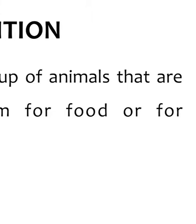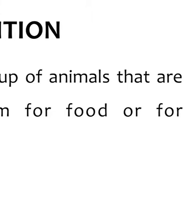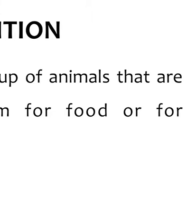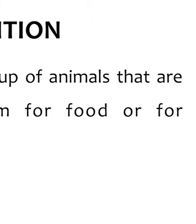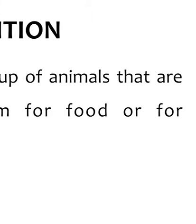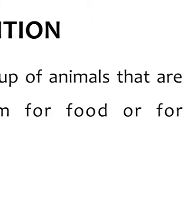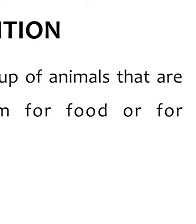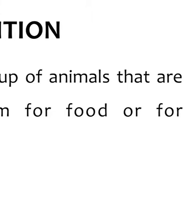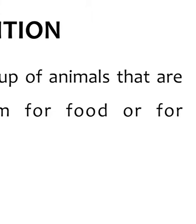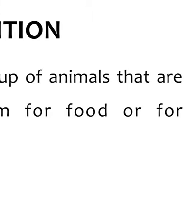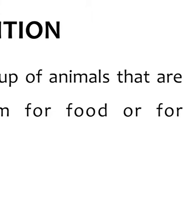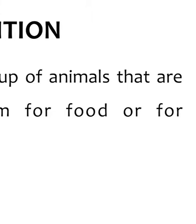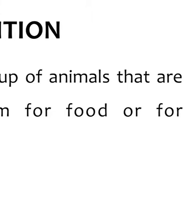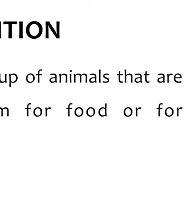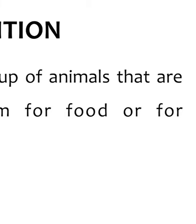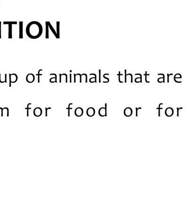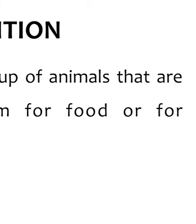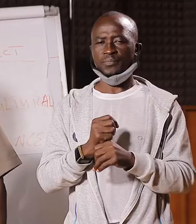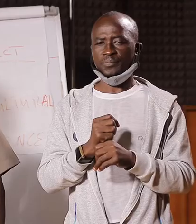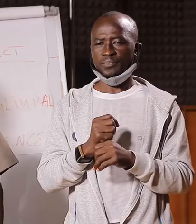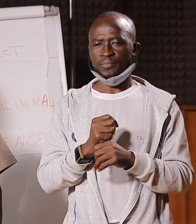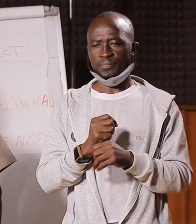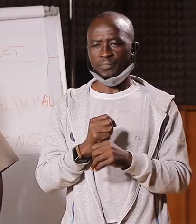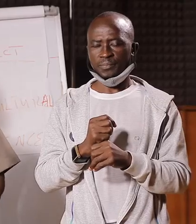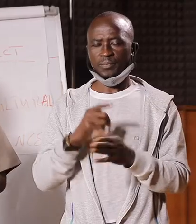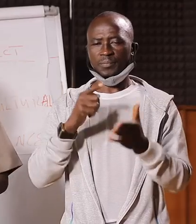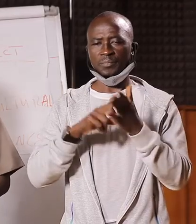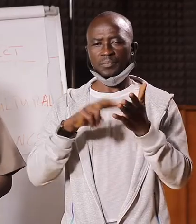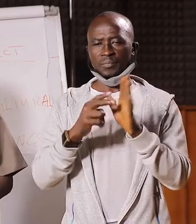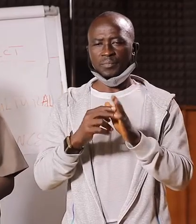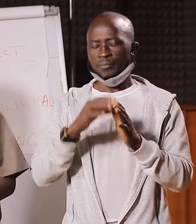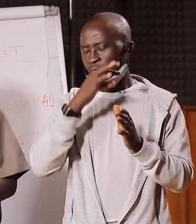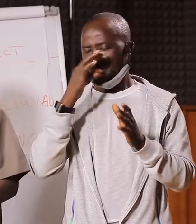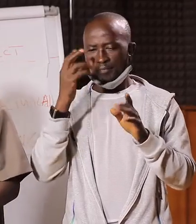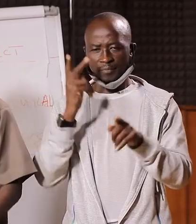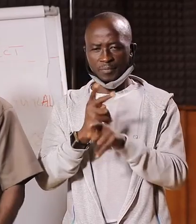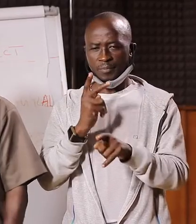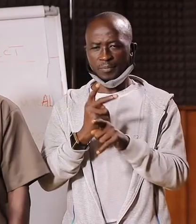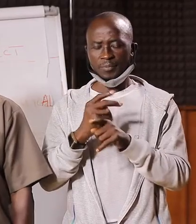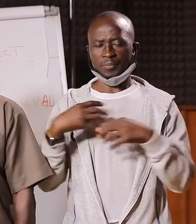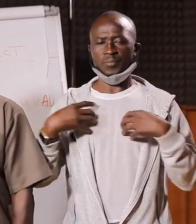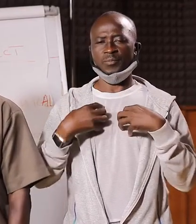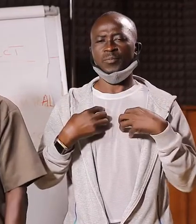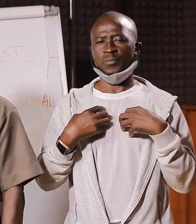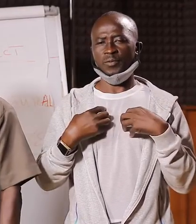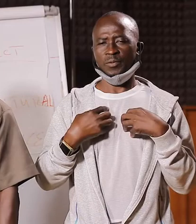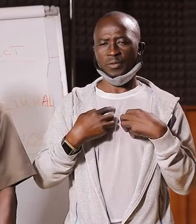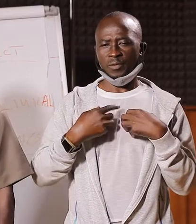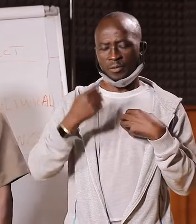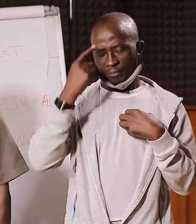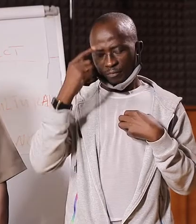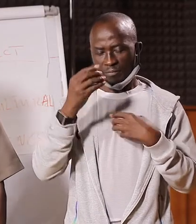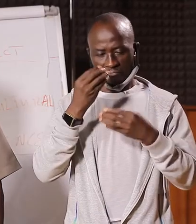food or for commercial purposes. So this means farmers keep animals for